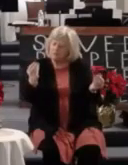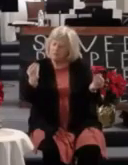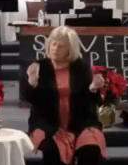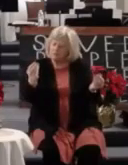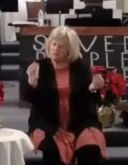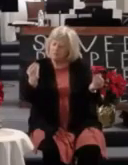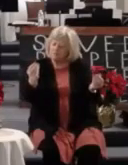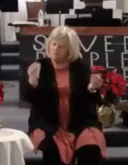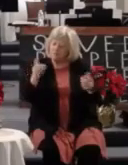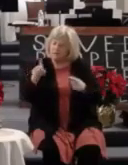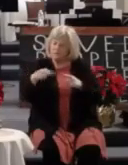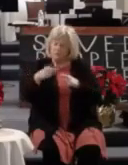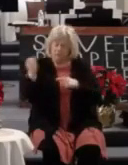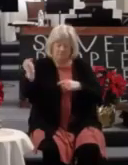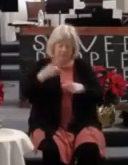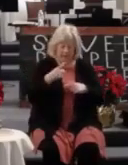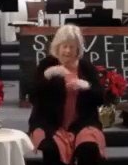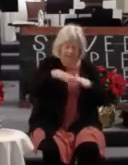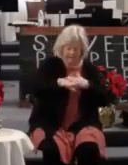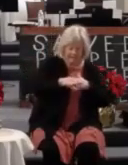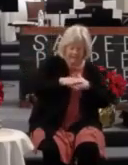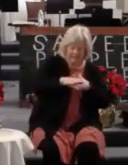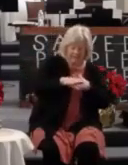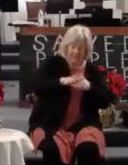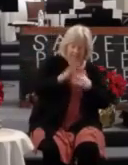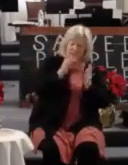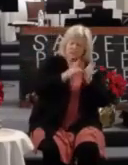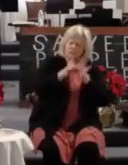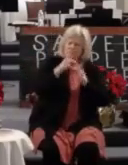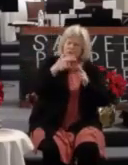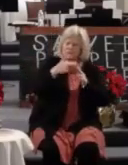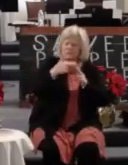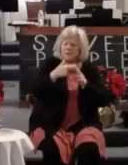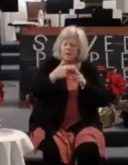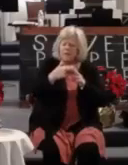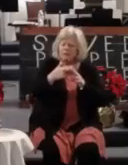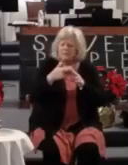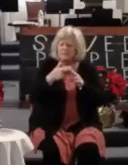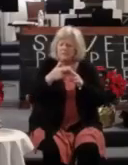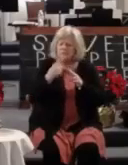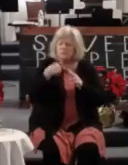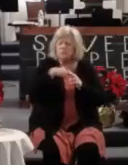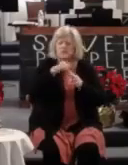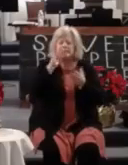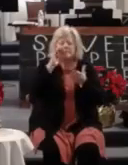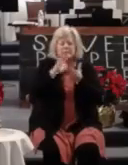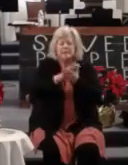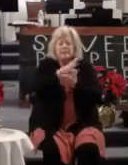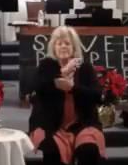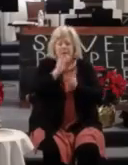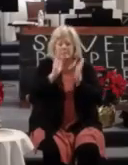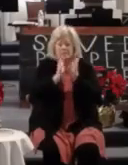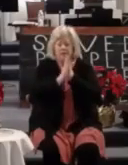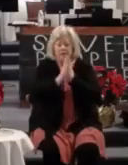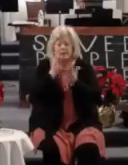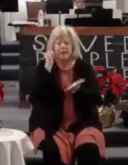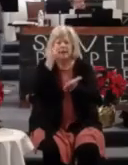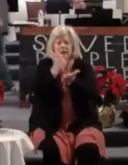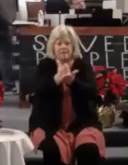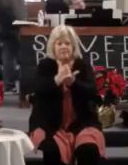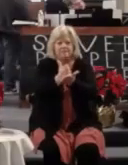come in. In Jesus' name we believe and pray. Amen.